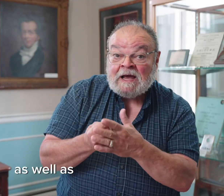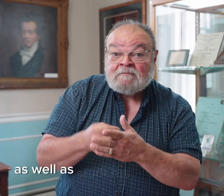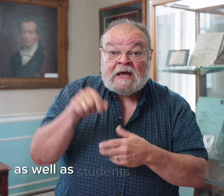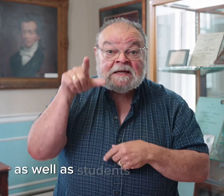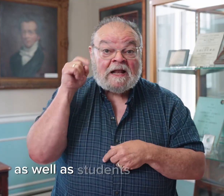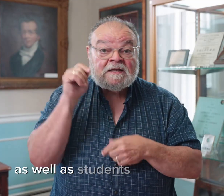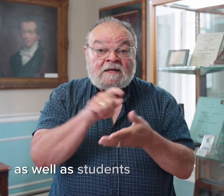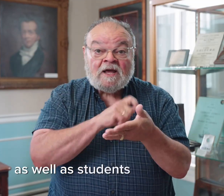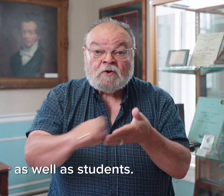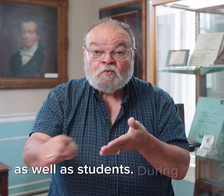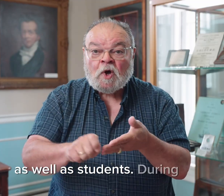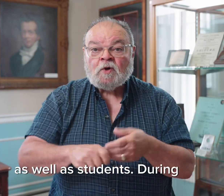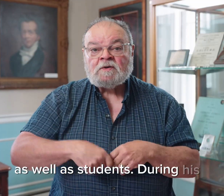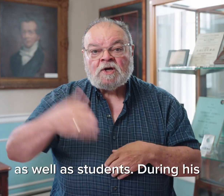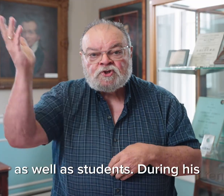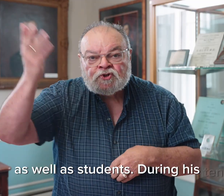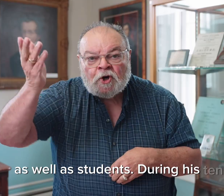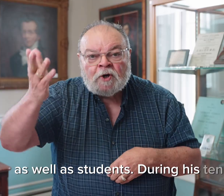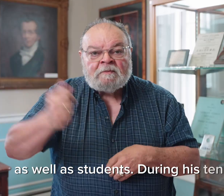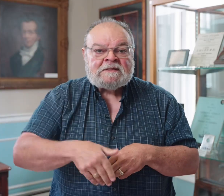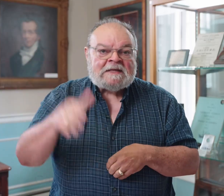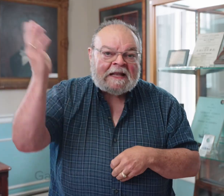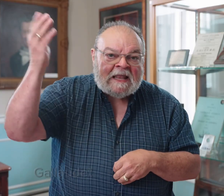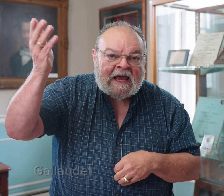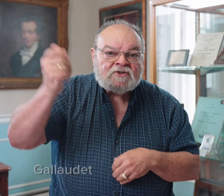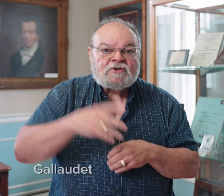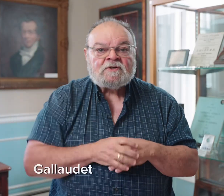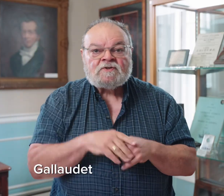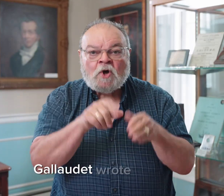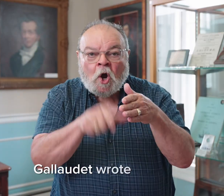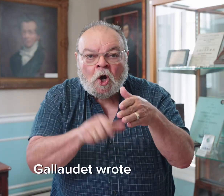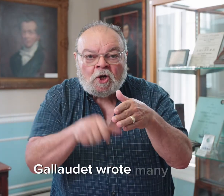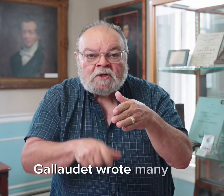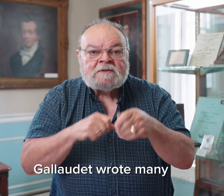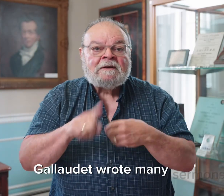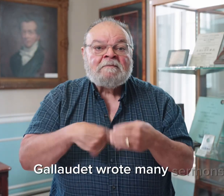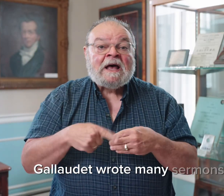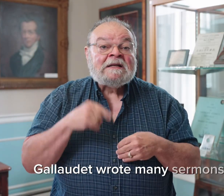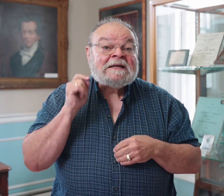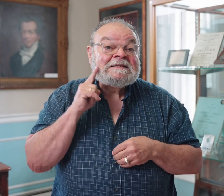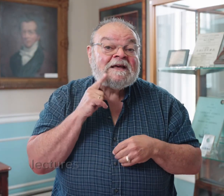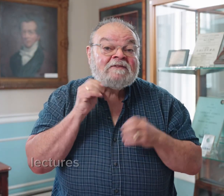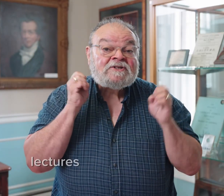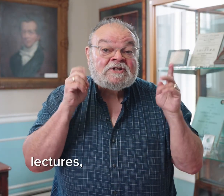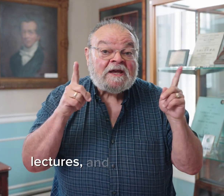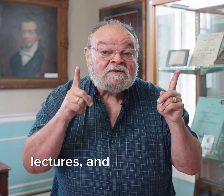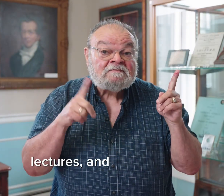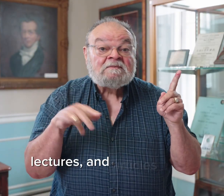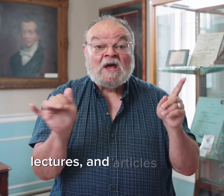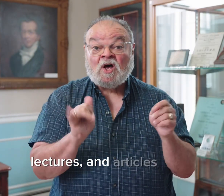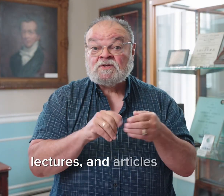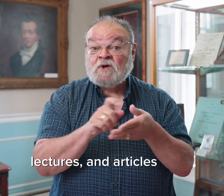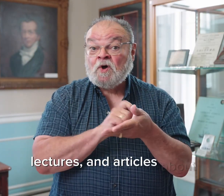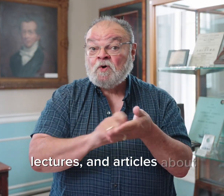students. During his tenure, Gallaudet wrote many sermons, lectures, and articles about